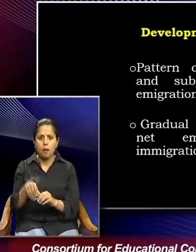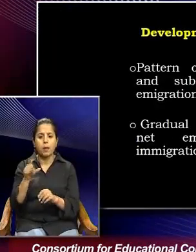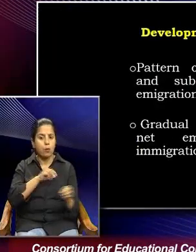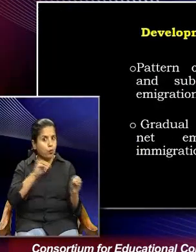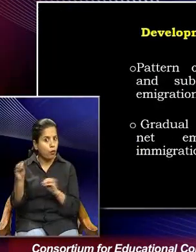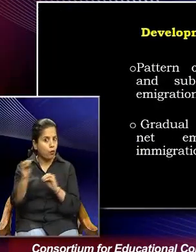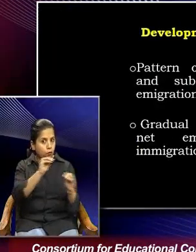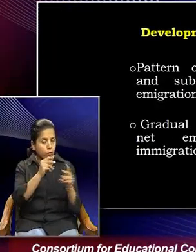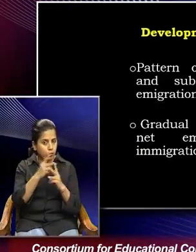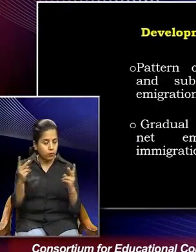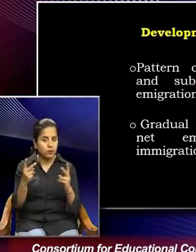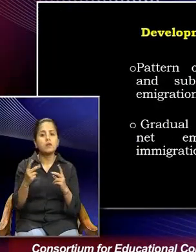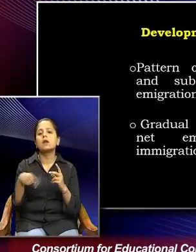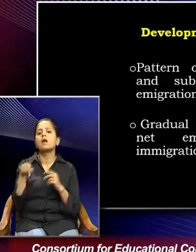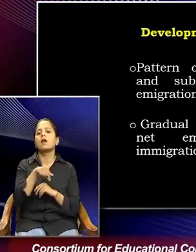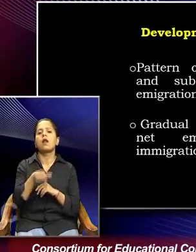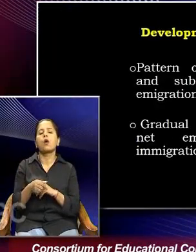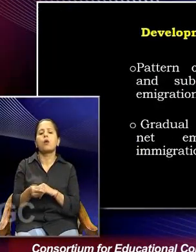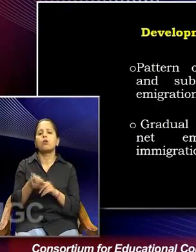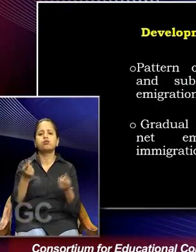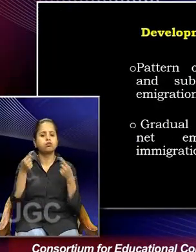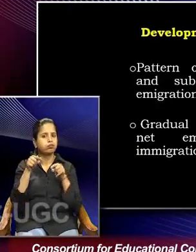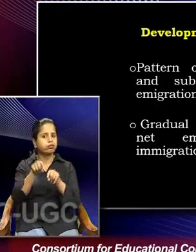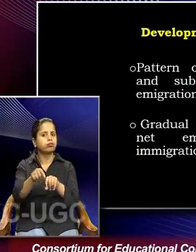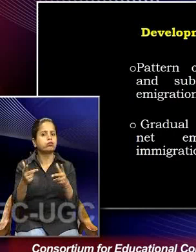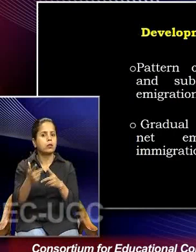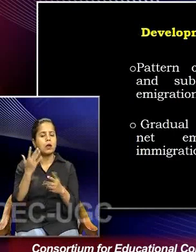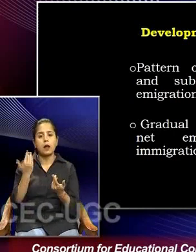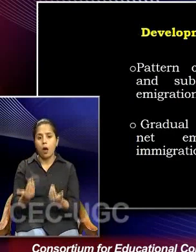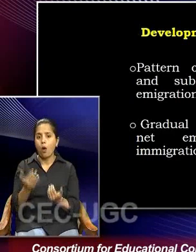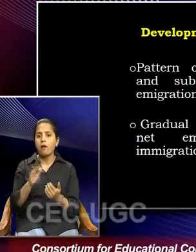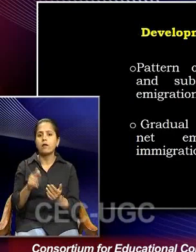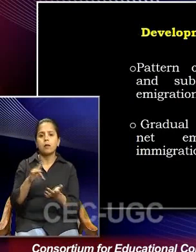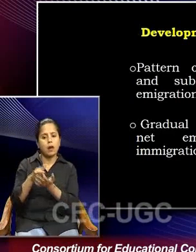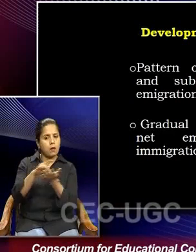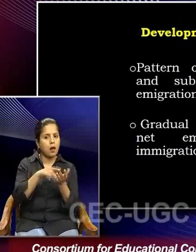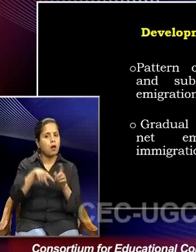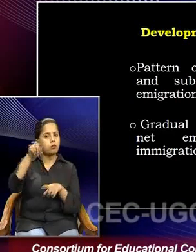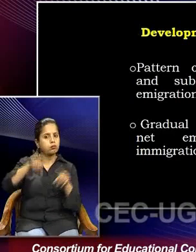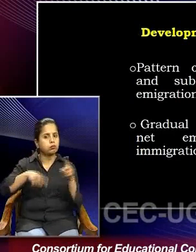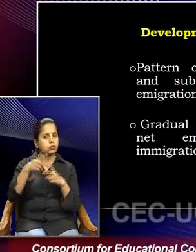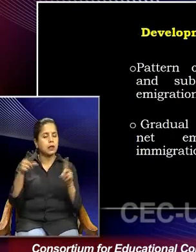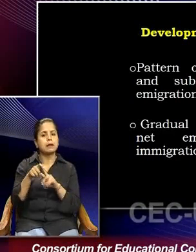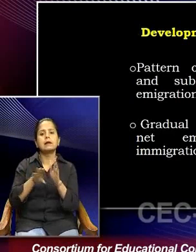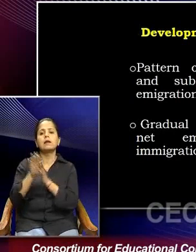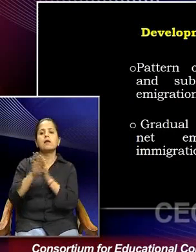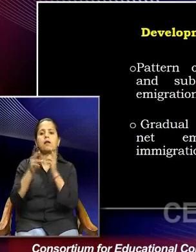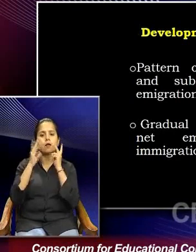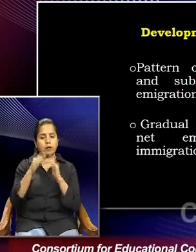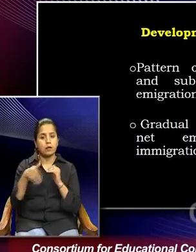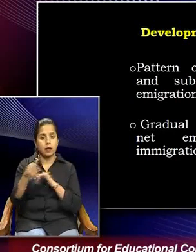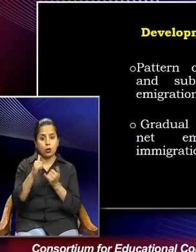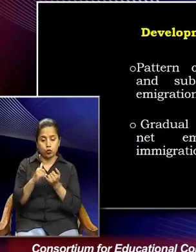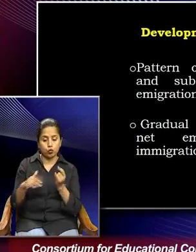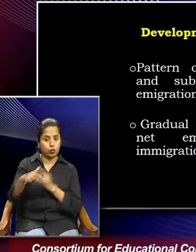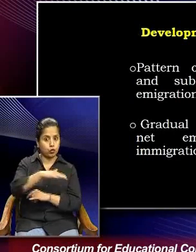is actually in tune with the prevailing regional disparities in the level of development. And as